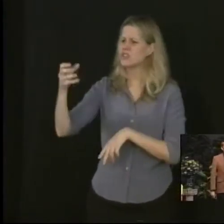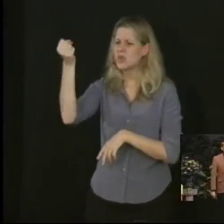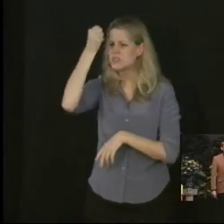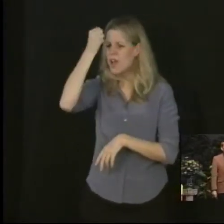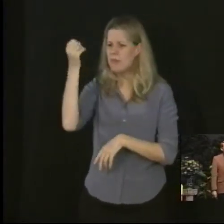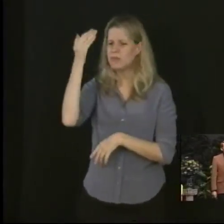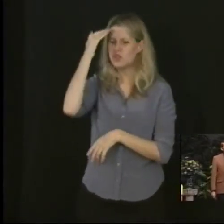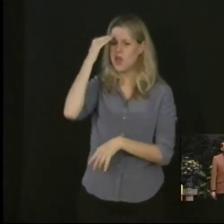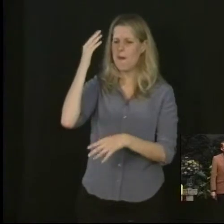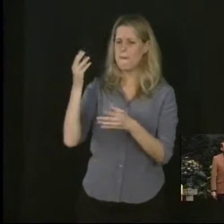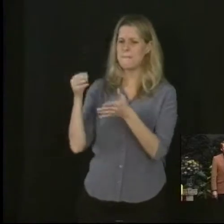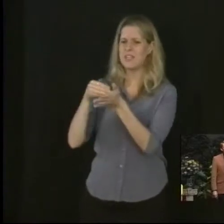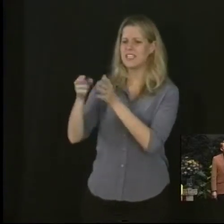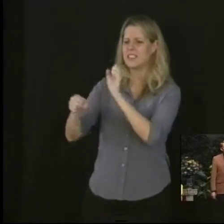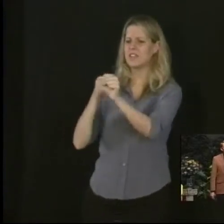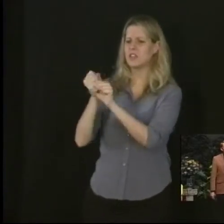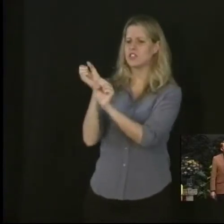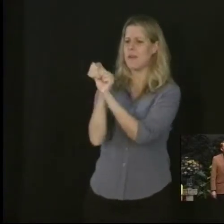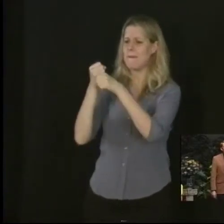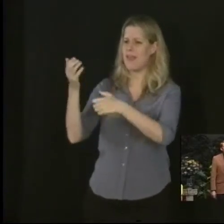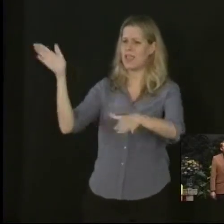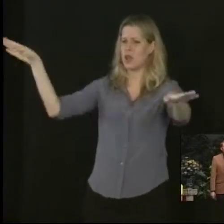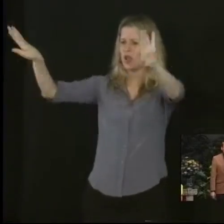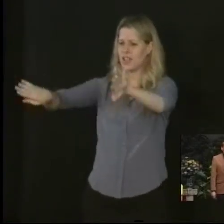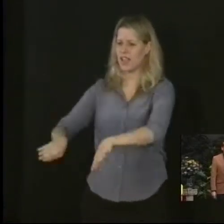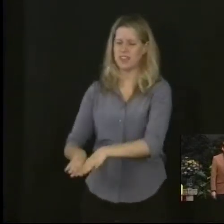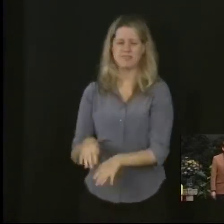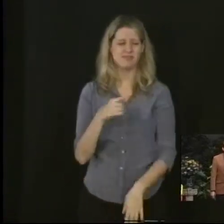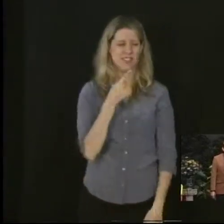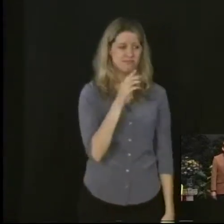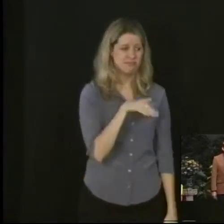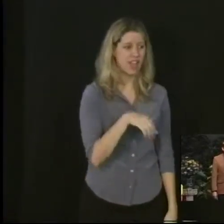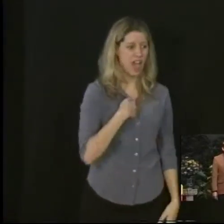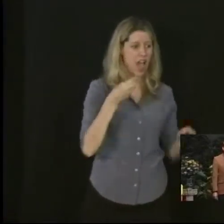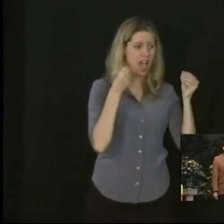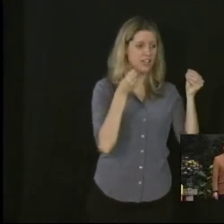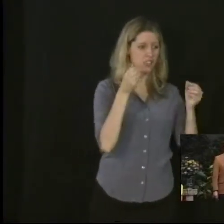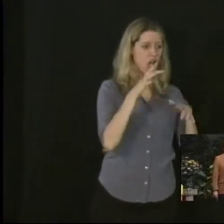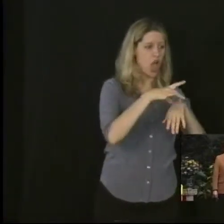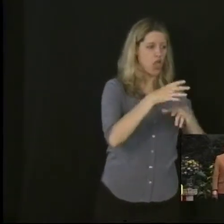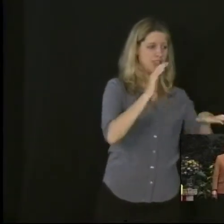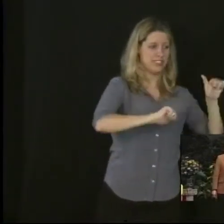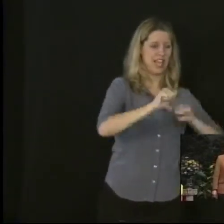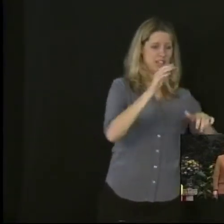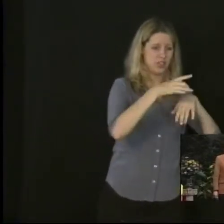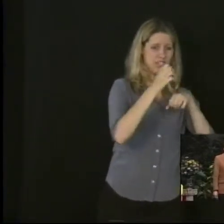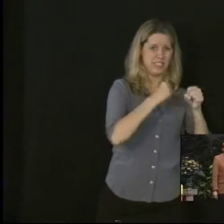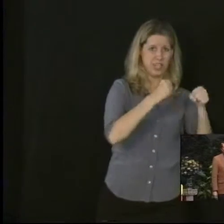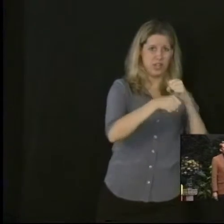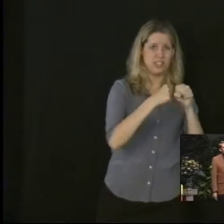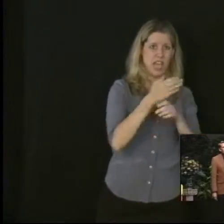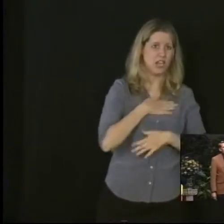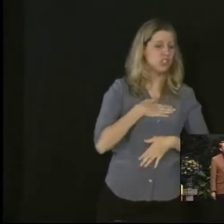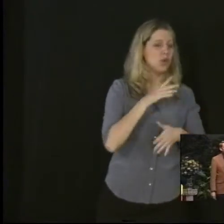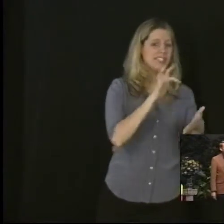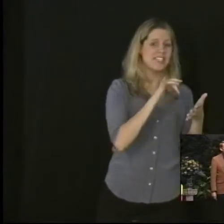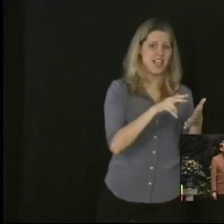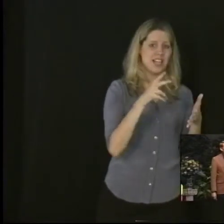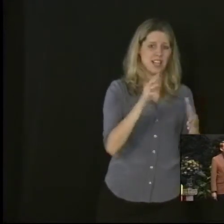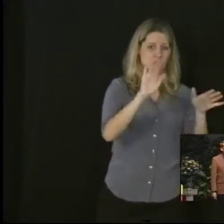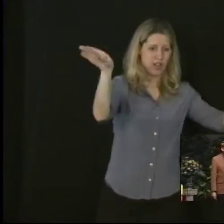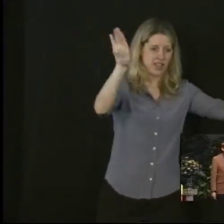it took millions of years to make Grand Canyon? I said, well, sir, I taught earth science for years. I really enjoy studying Grand Canyon. I said, did you know if you built a